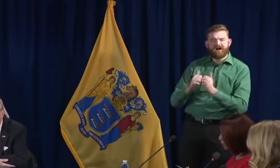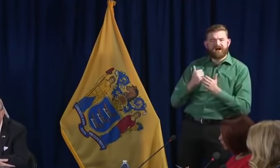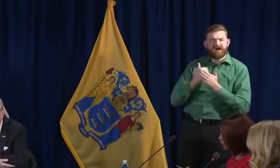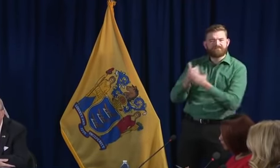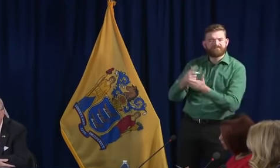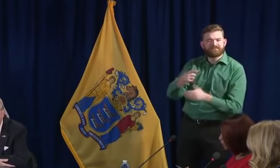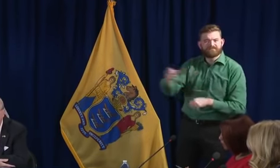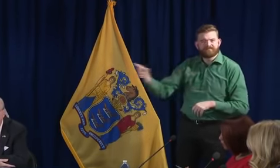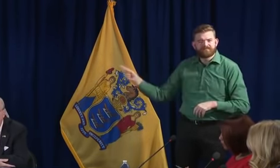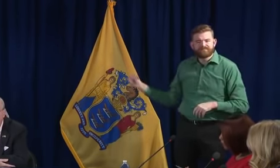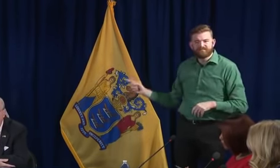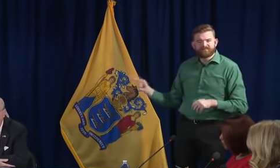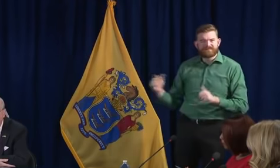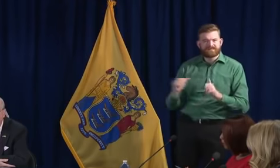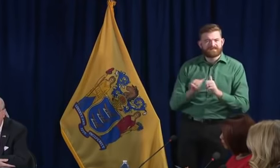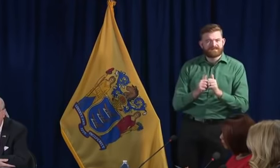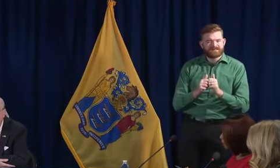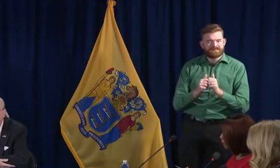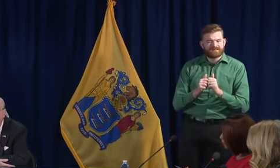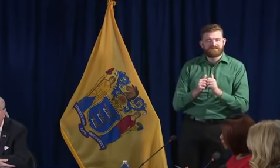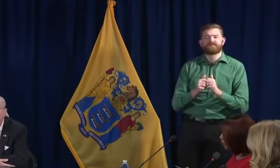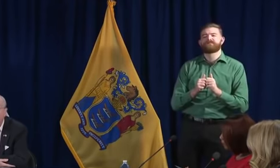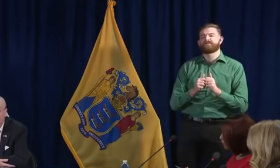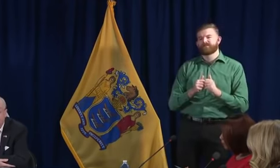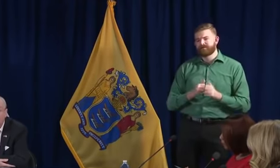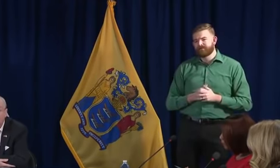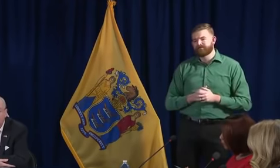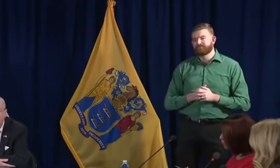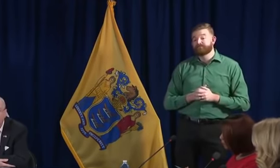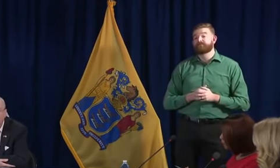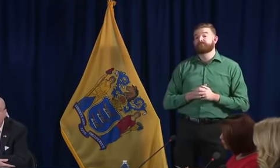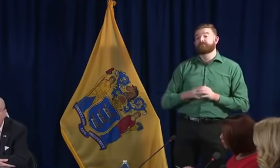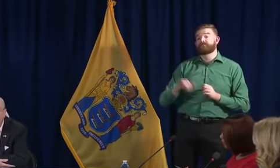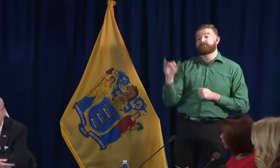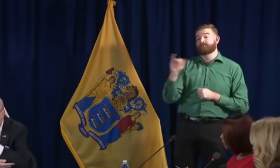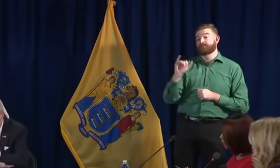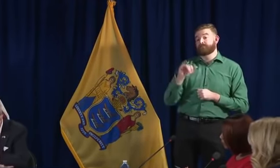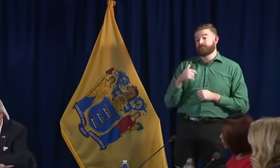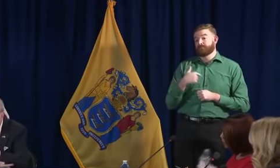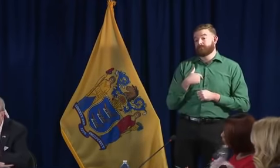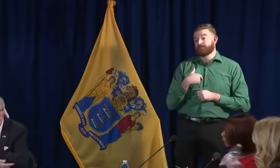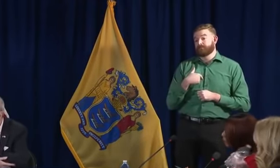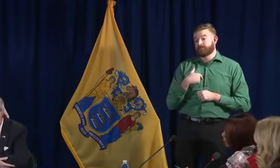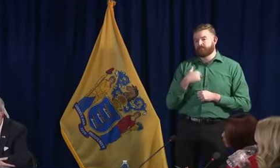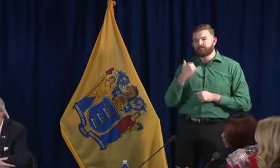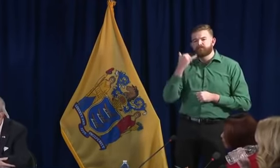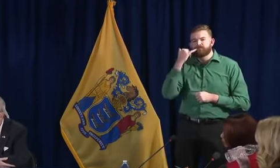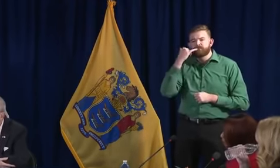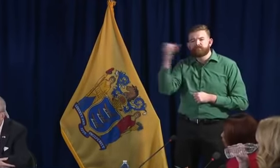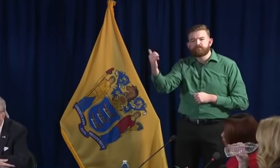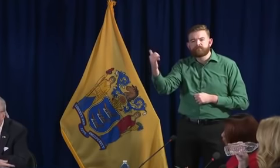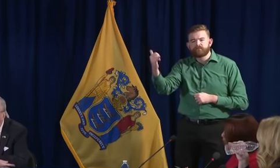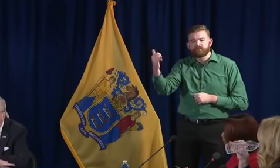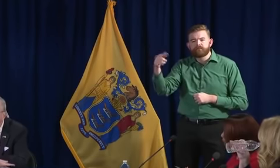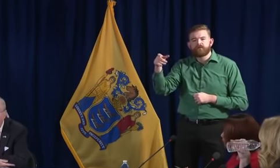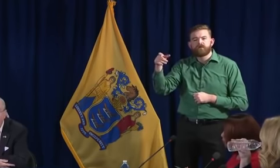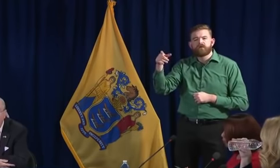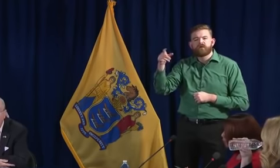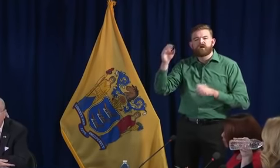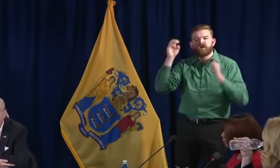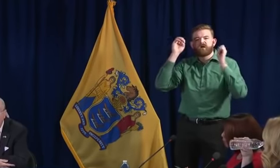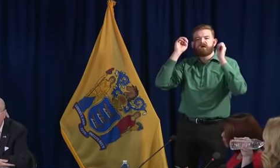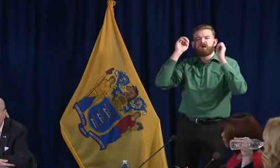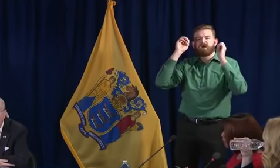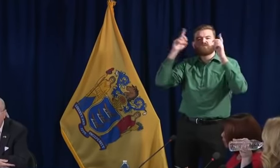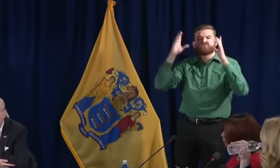a call with representatives of the educator community to walk through the